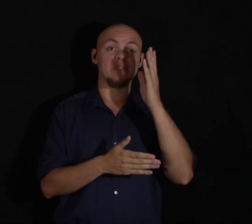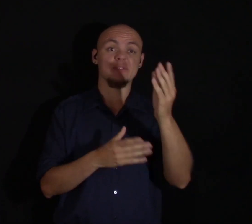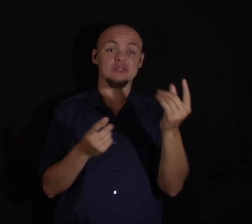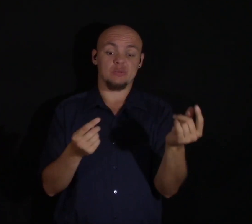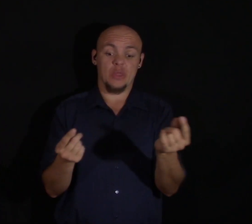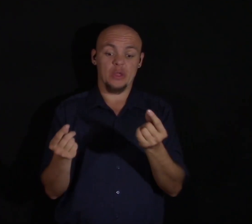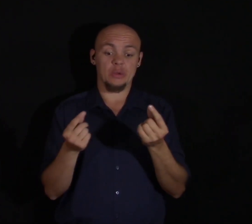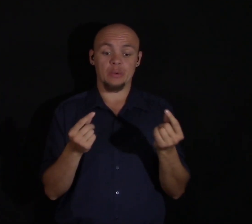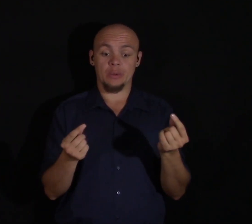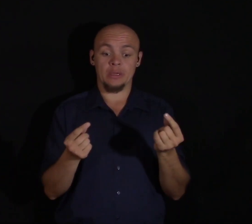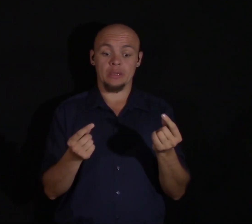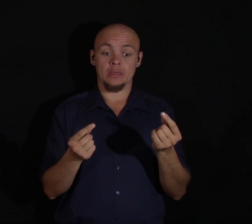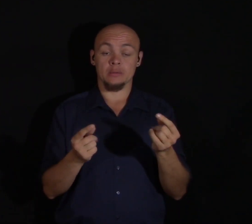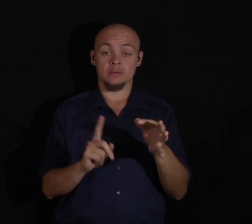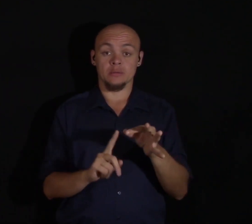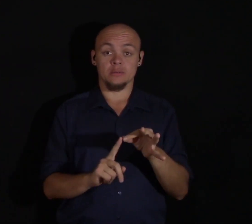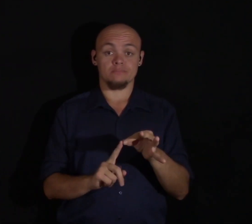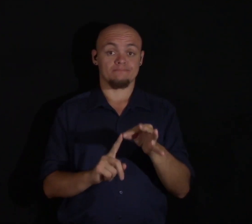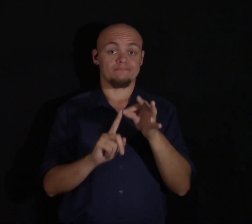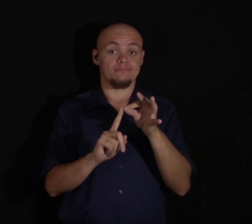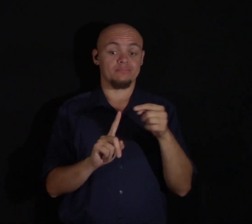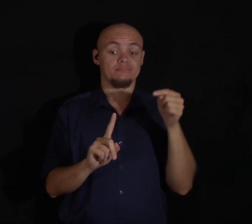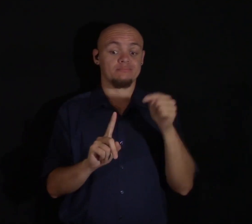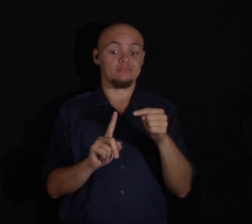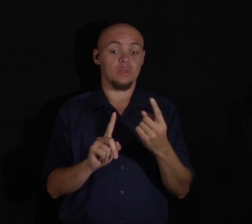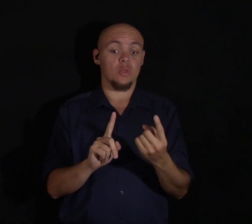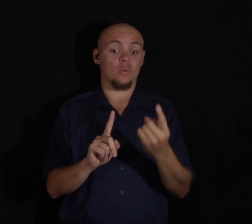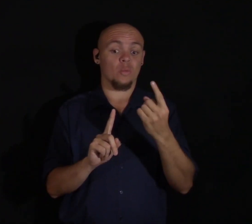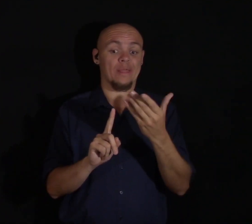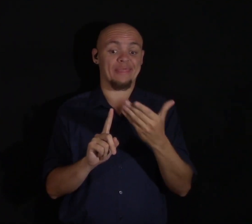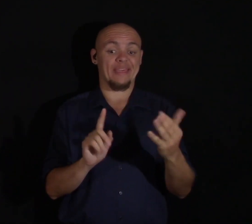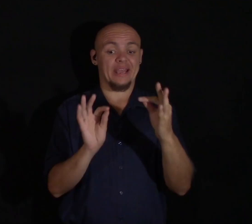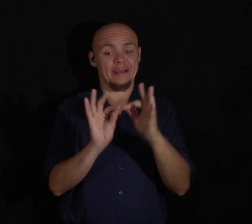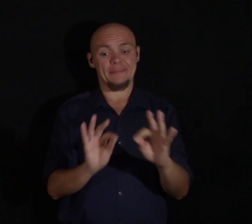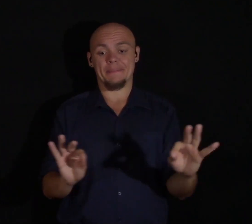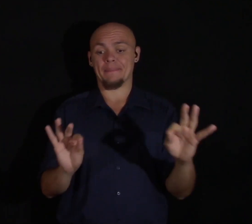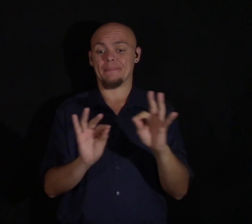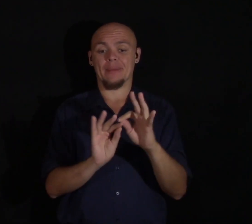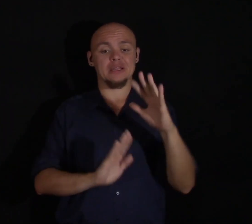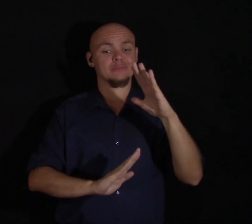life, except for the one thing that matters most?